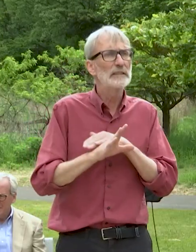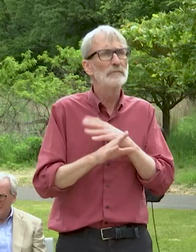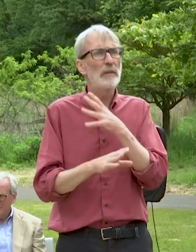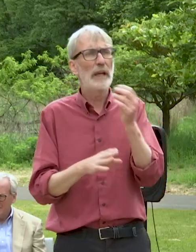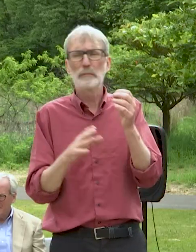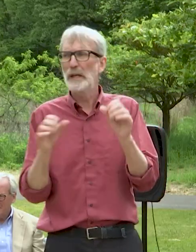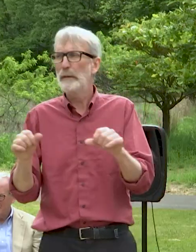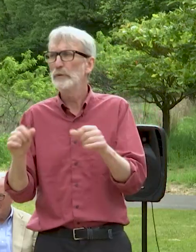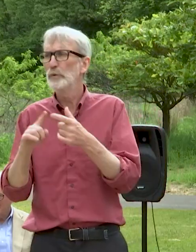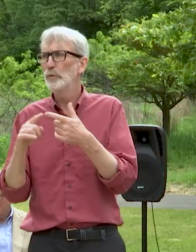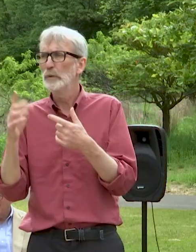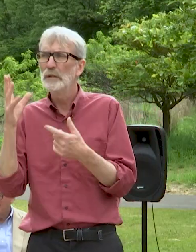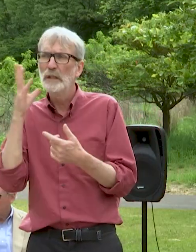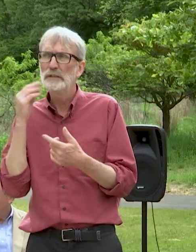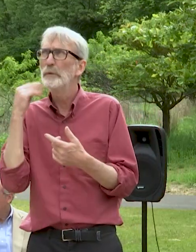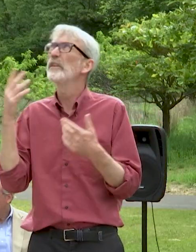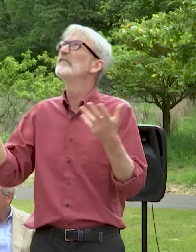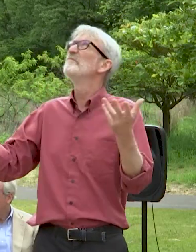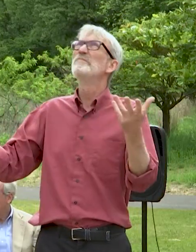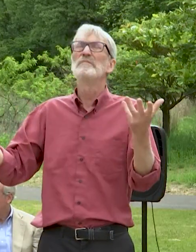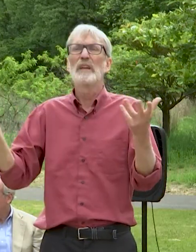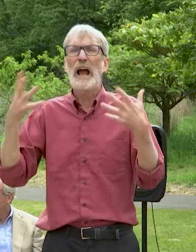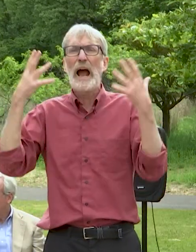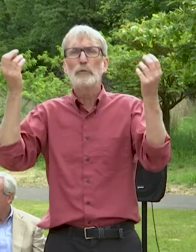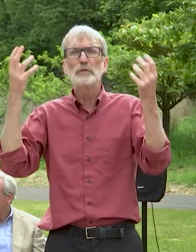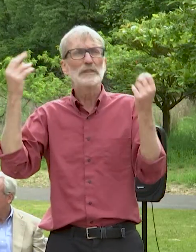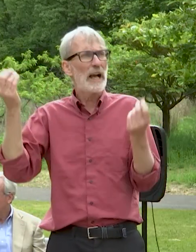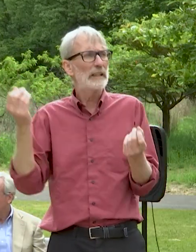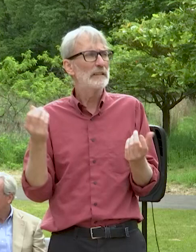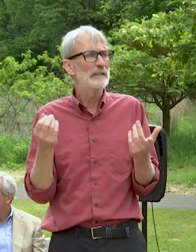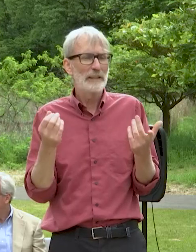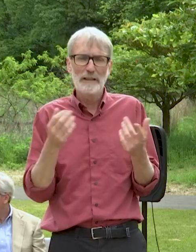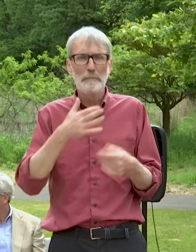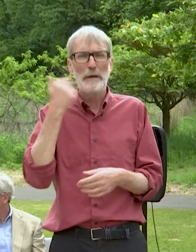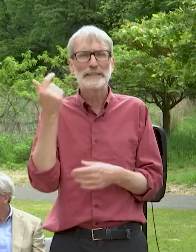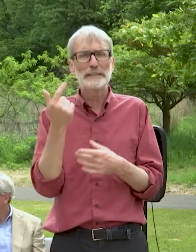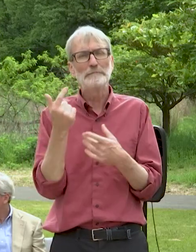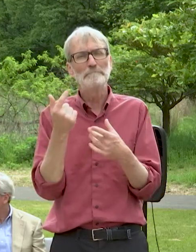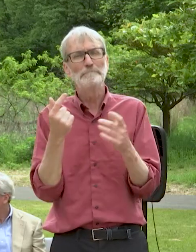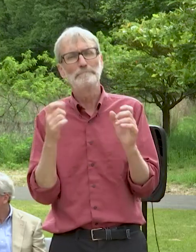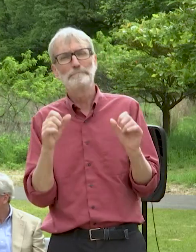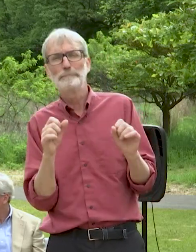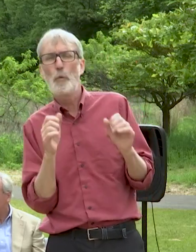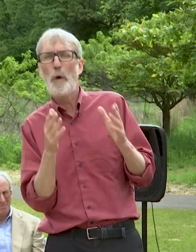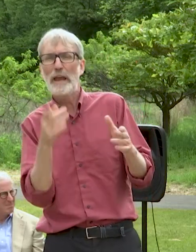able to experience the outdoors in a way that makes the best sense for them.